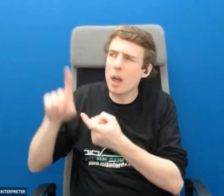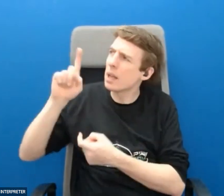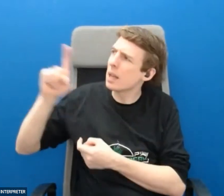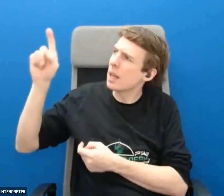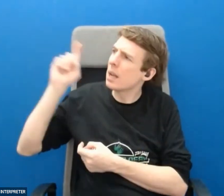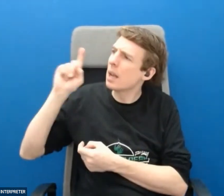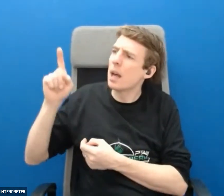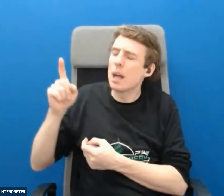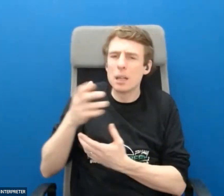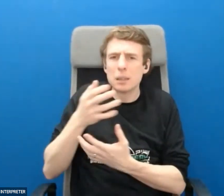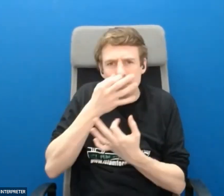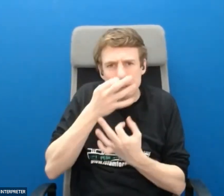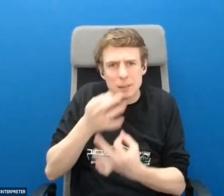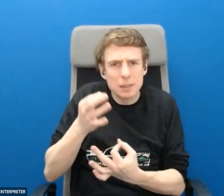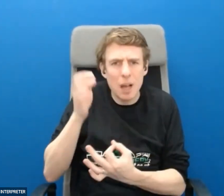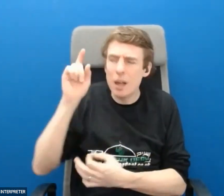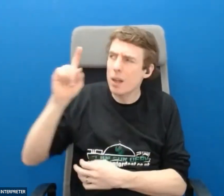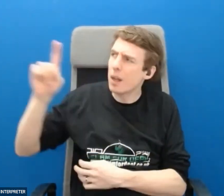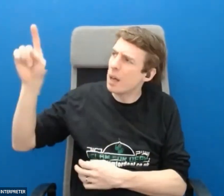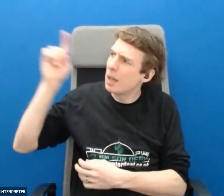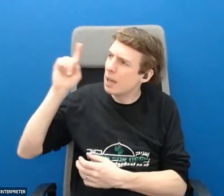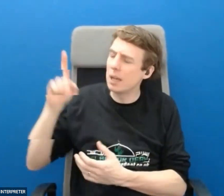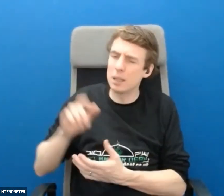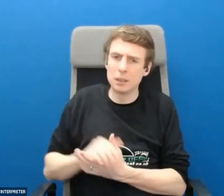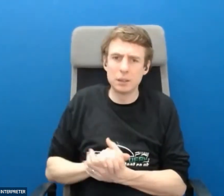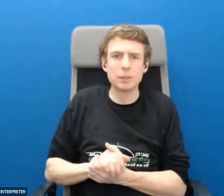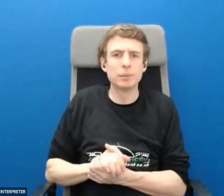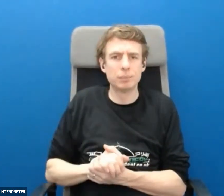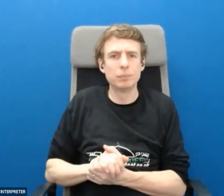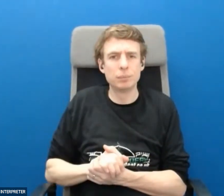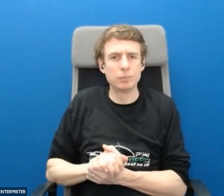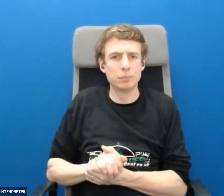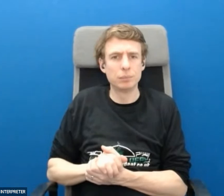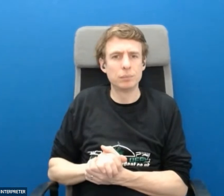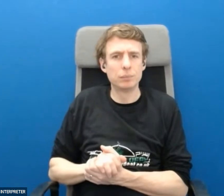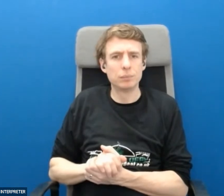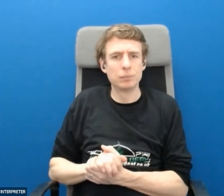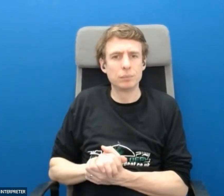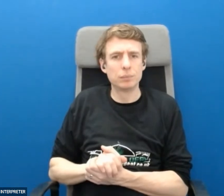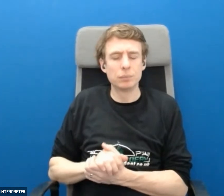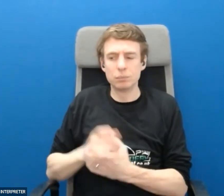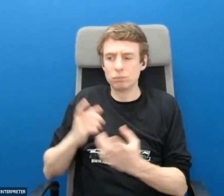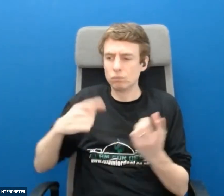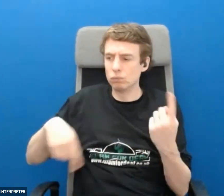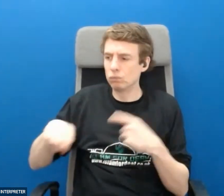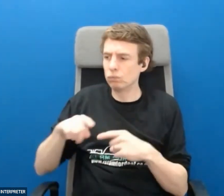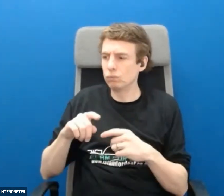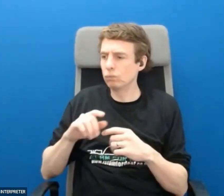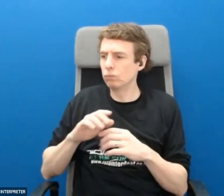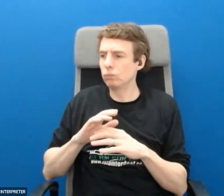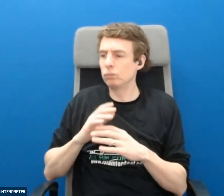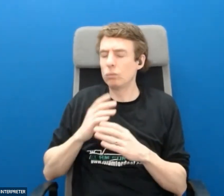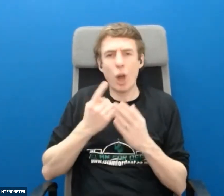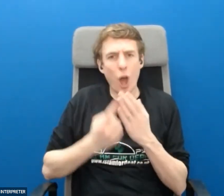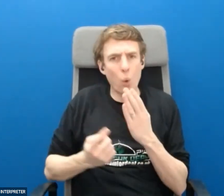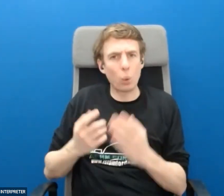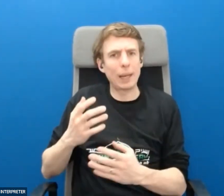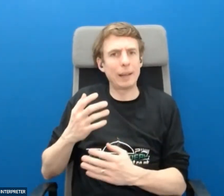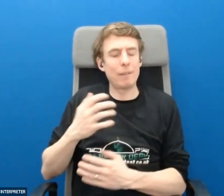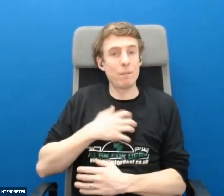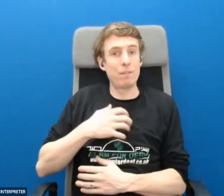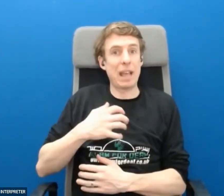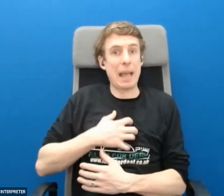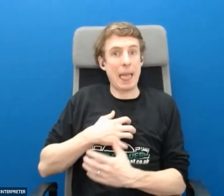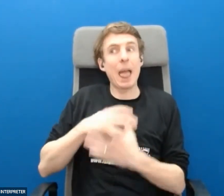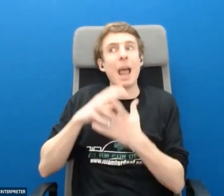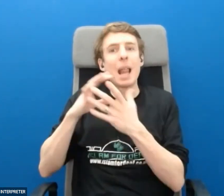desire Allah, and that they would have no sort of fear except through Him. And this